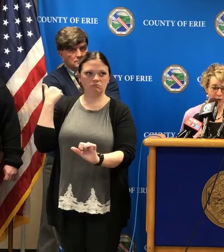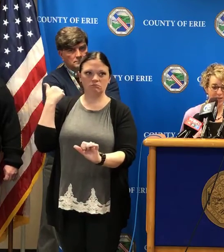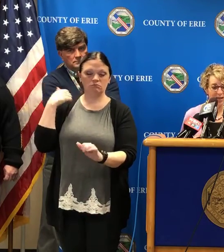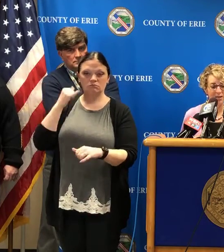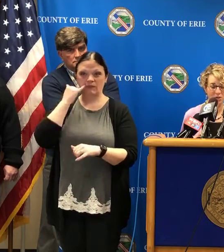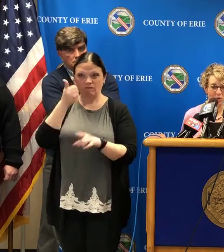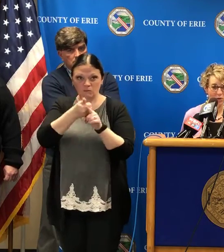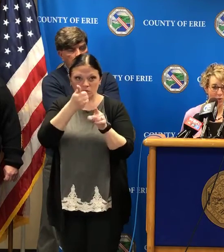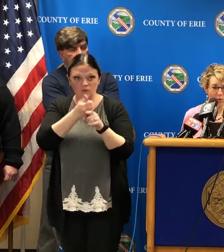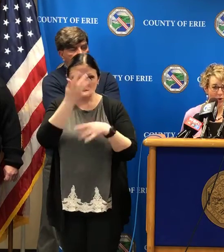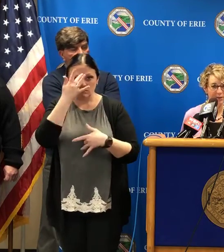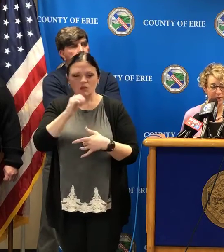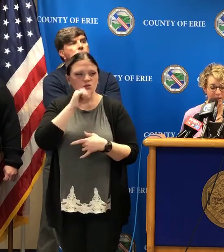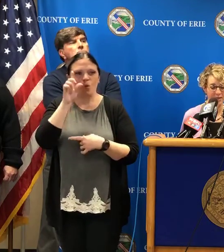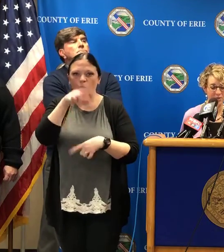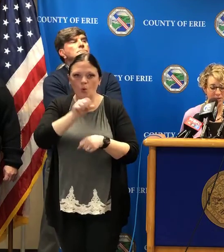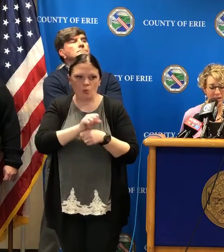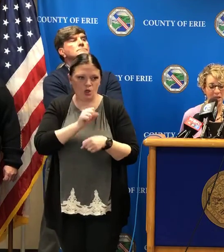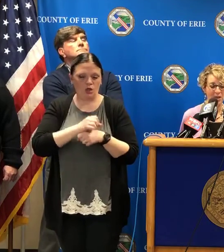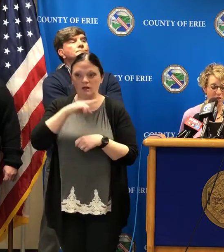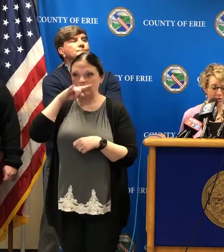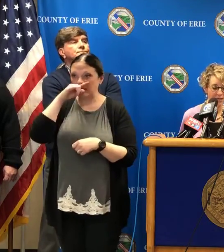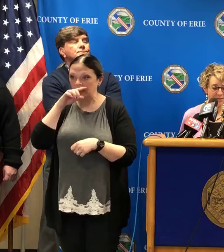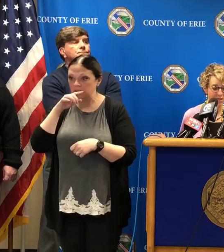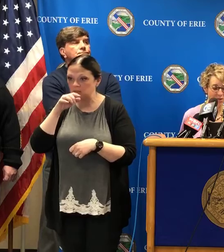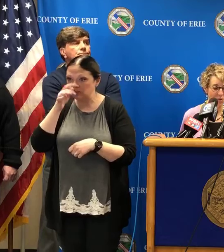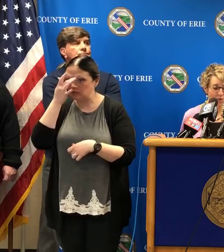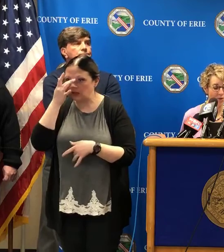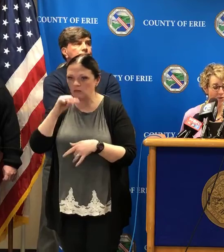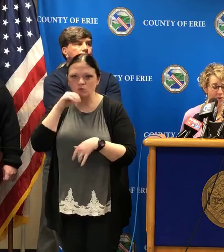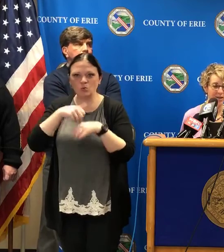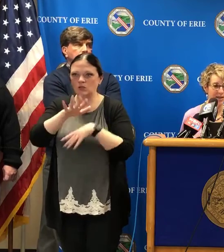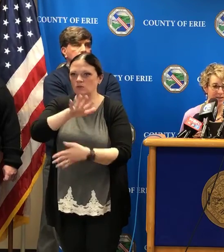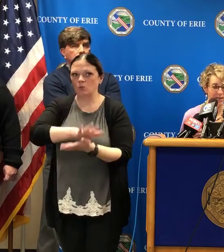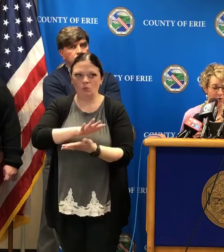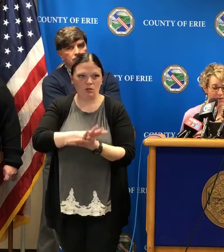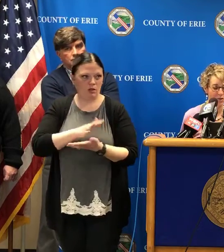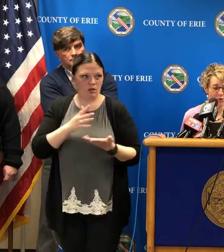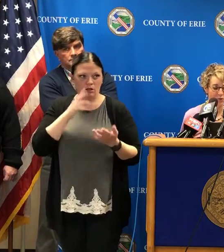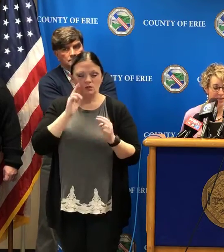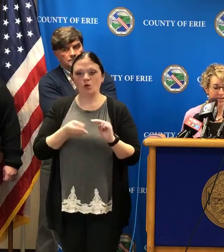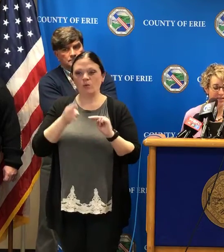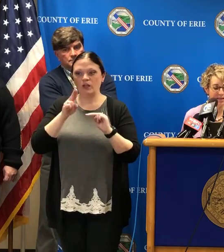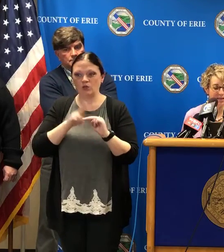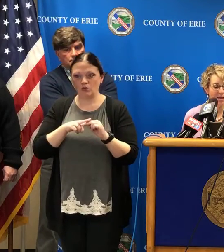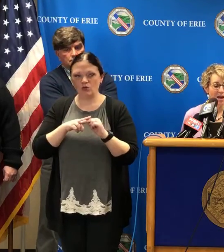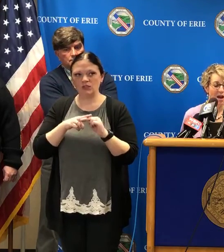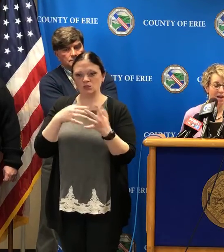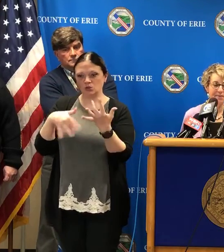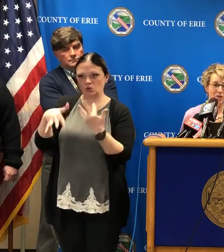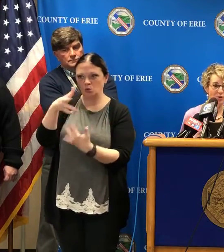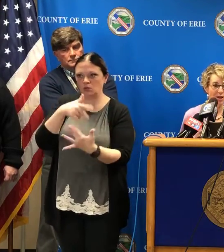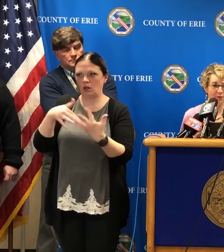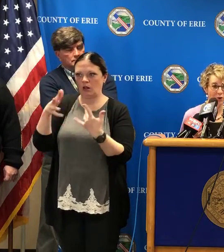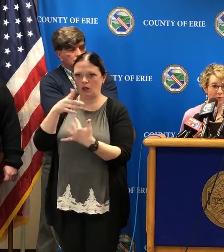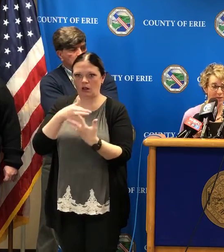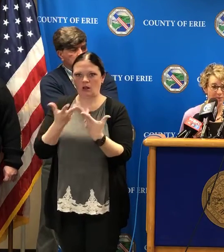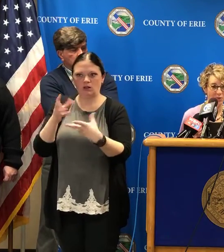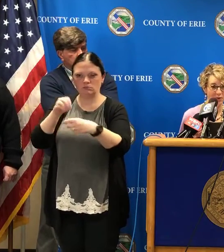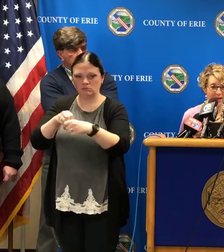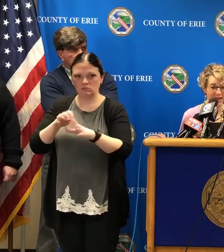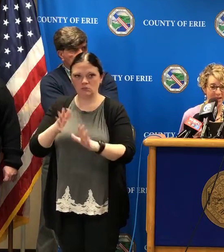if you're sick, don't go to work. If your kids are sick, don't send them to the school. So, again, increase social distancing. Make sure you have